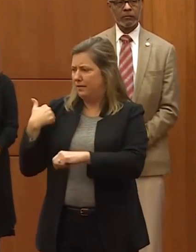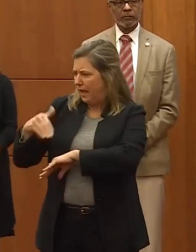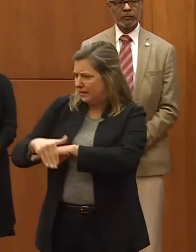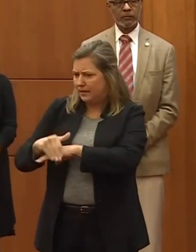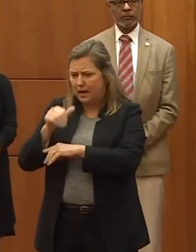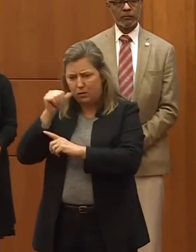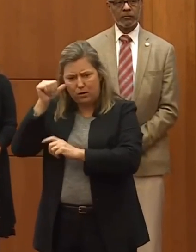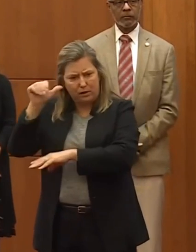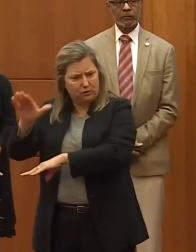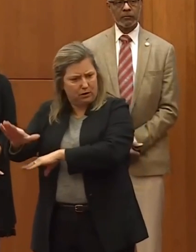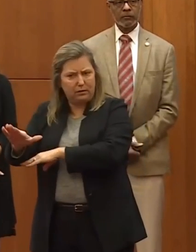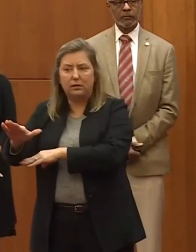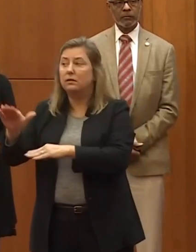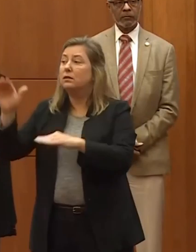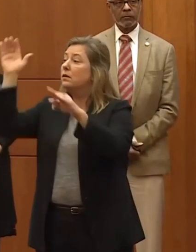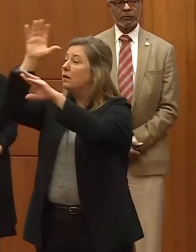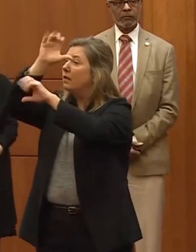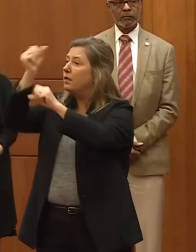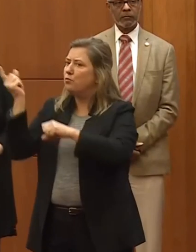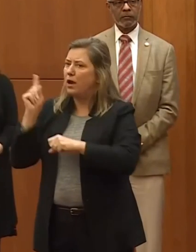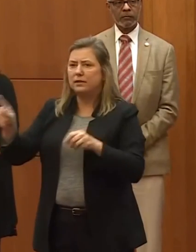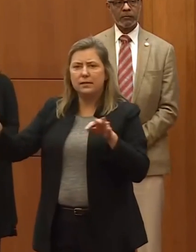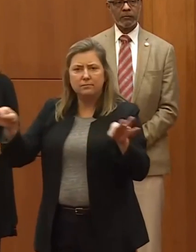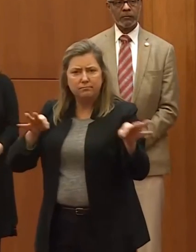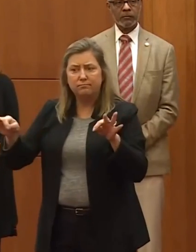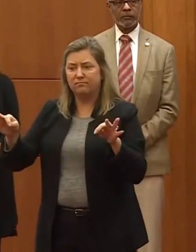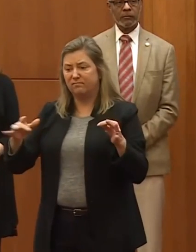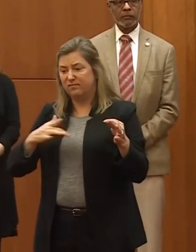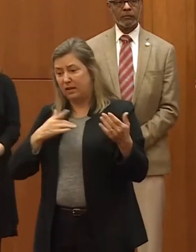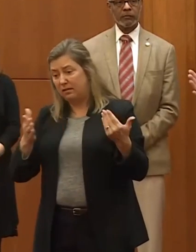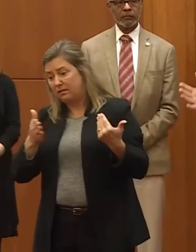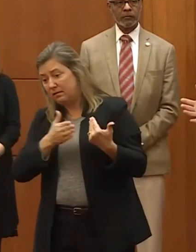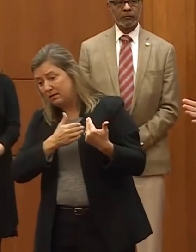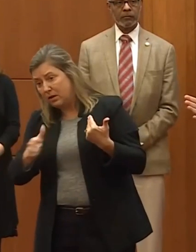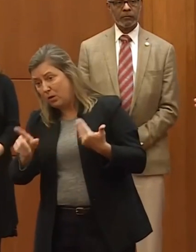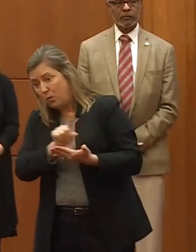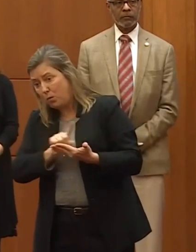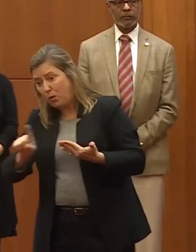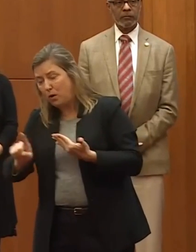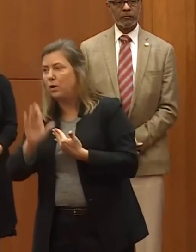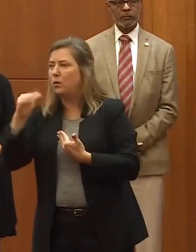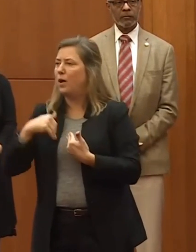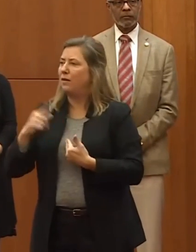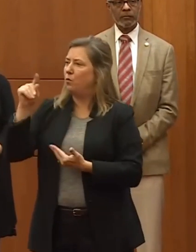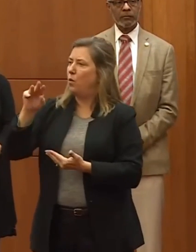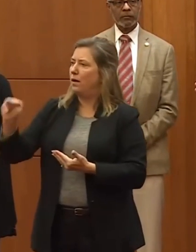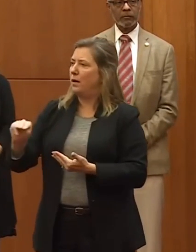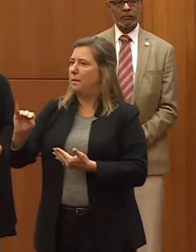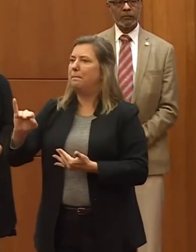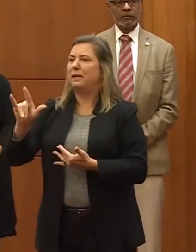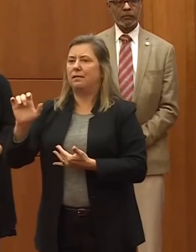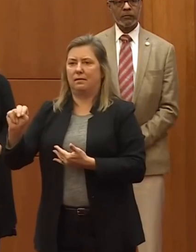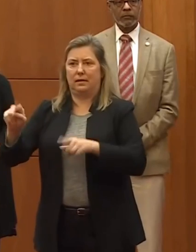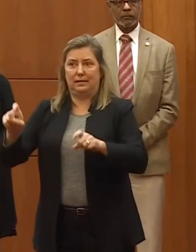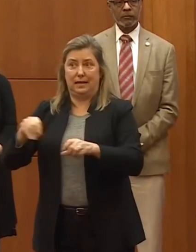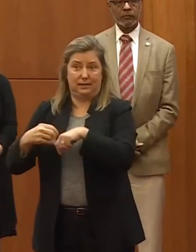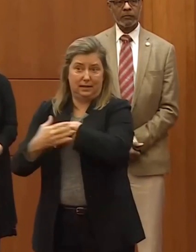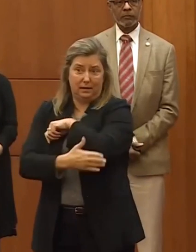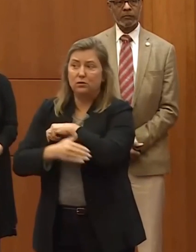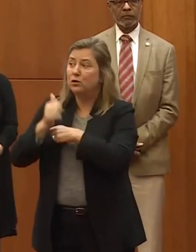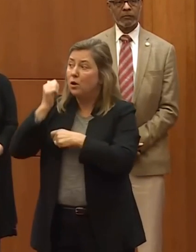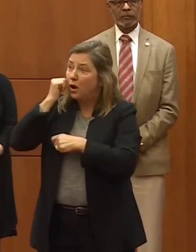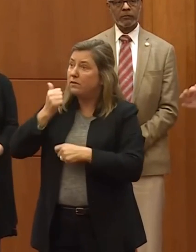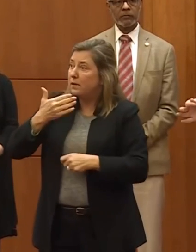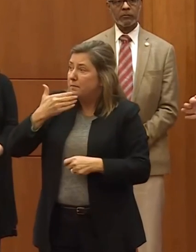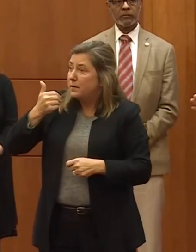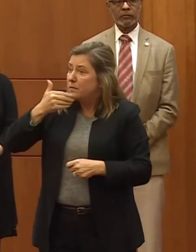yesterday evening from our president, we intend in the next week to have 1 million tests in the country. So every day is better, but we